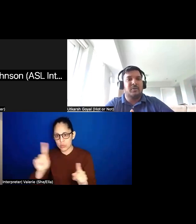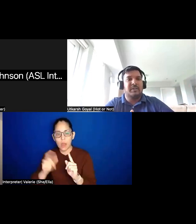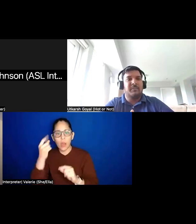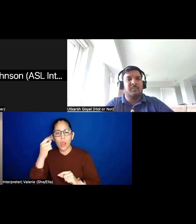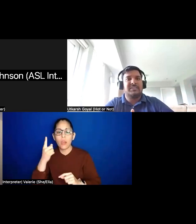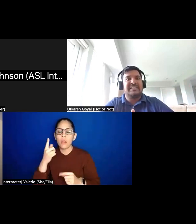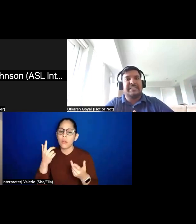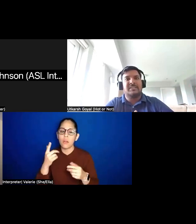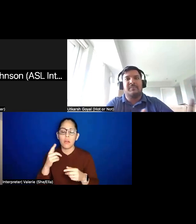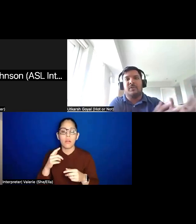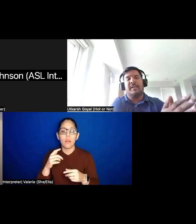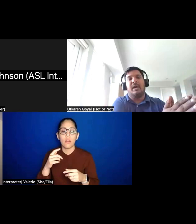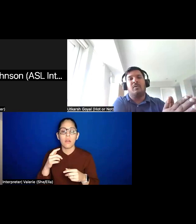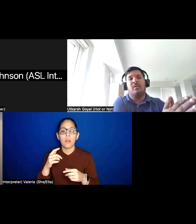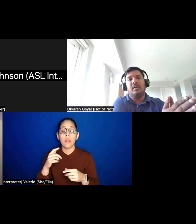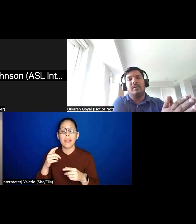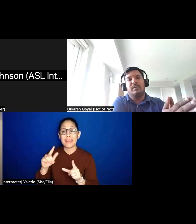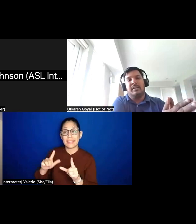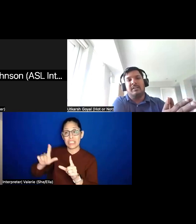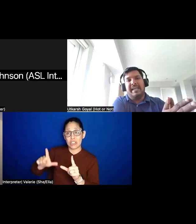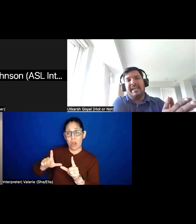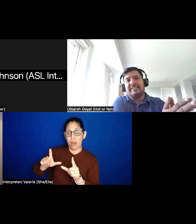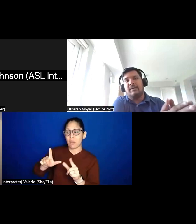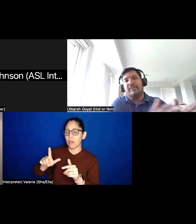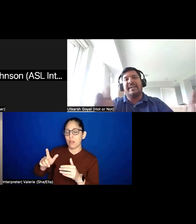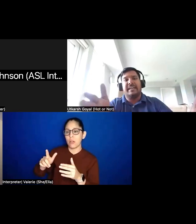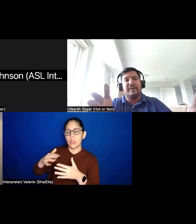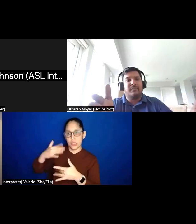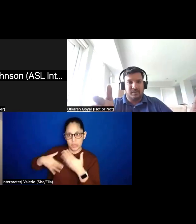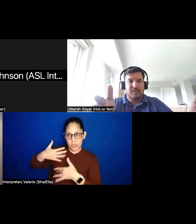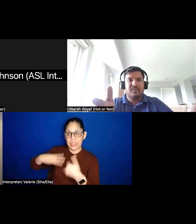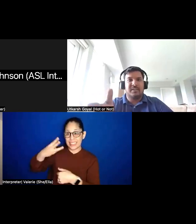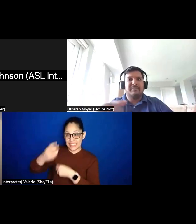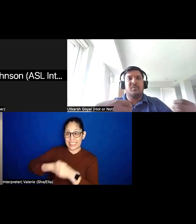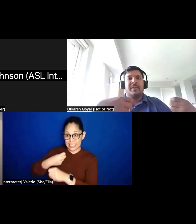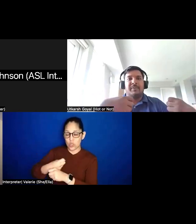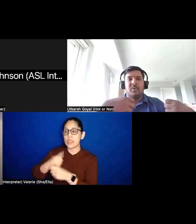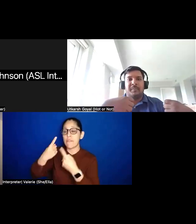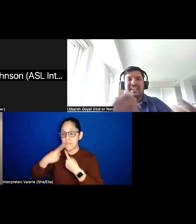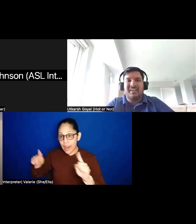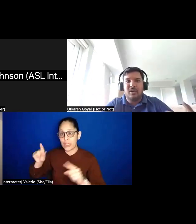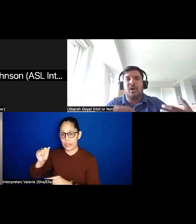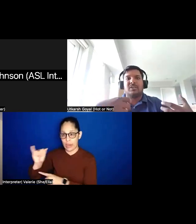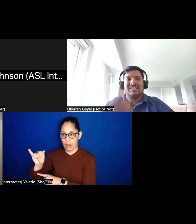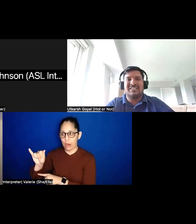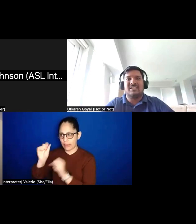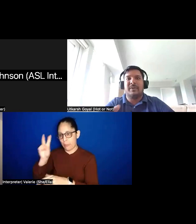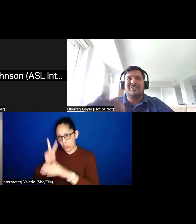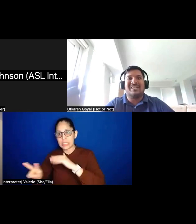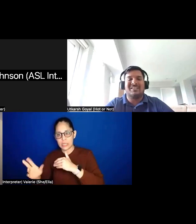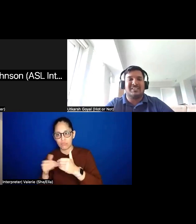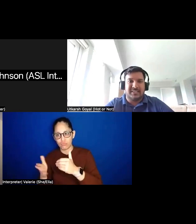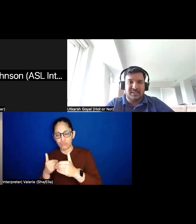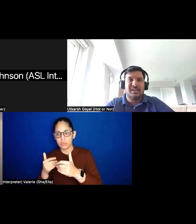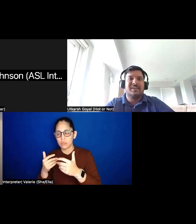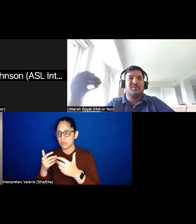for example, it took them almost 6 years before they're now, the AI is now refined enough for them to be able to predict or suggest the